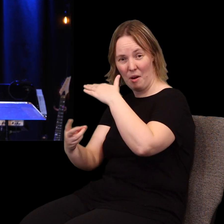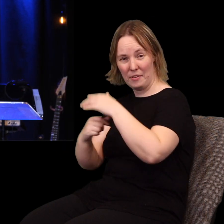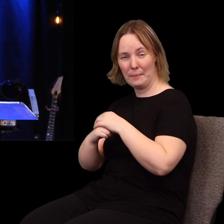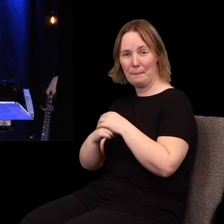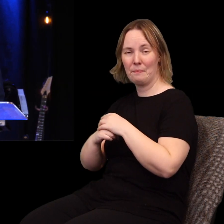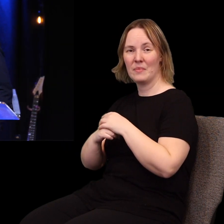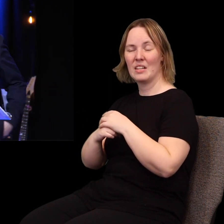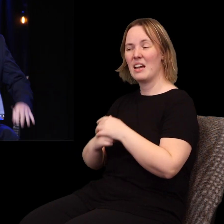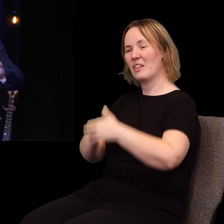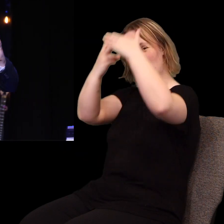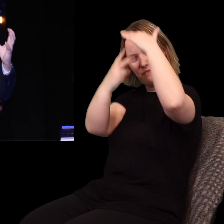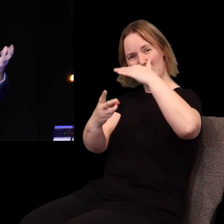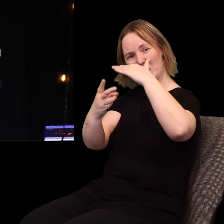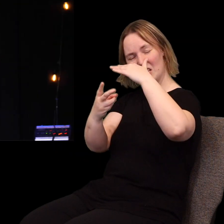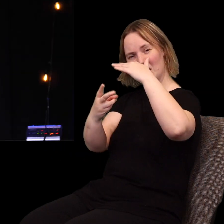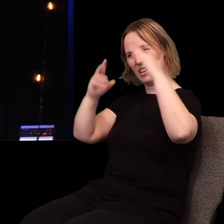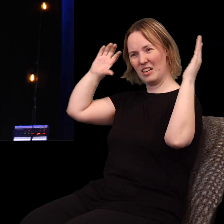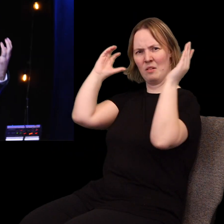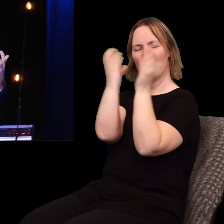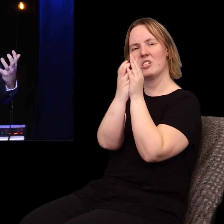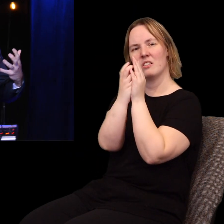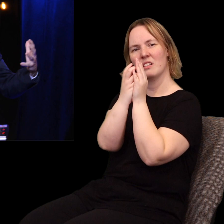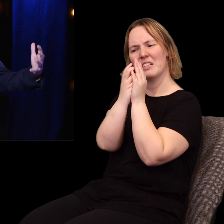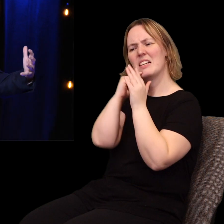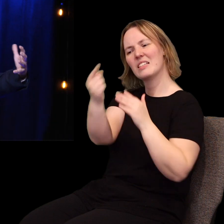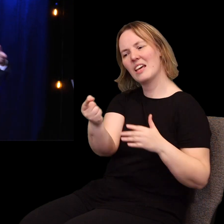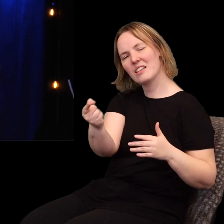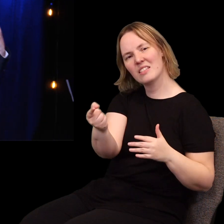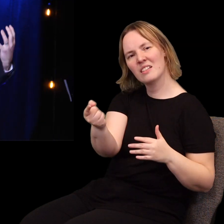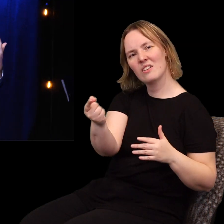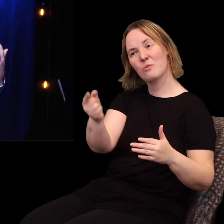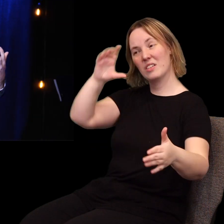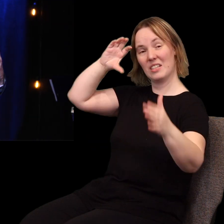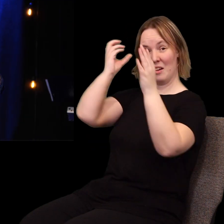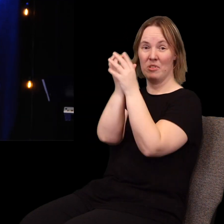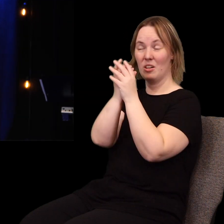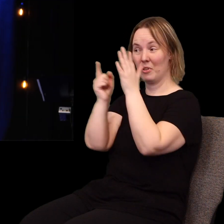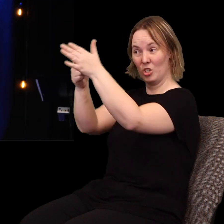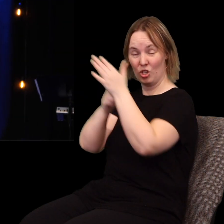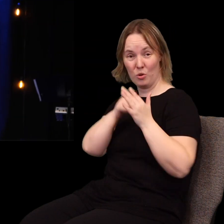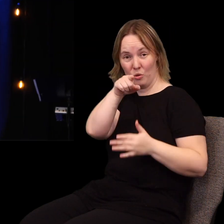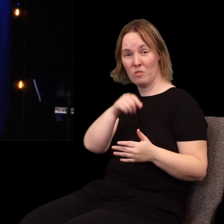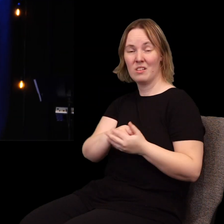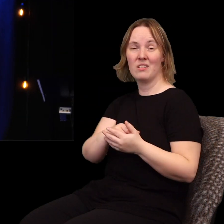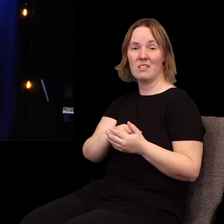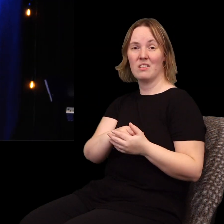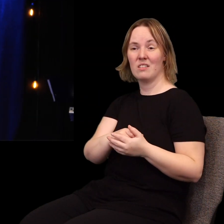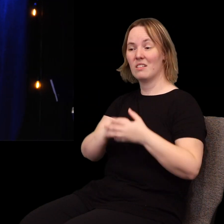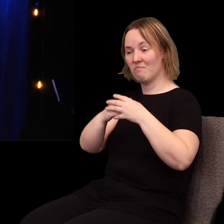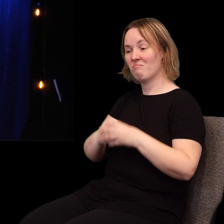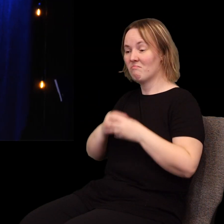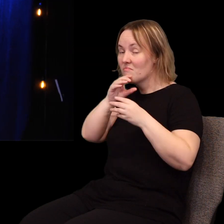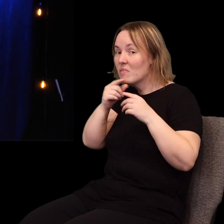vision. And it's through that vision, he says, that image, he says, Zechariah, through this image, I'm going to show you the message